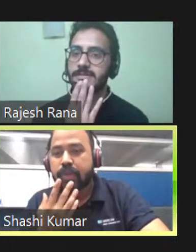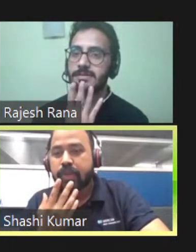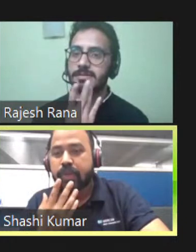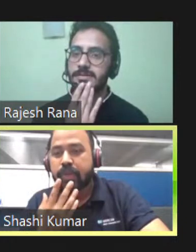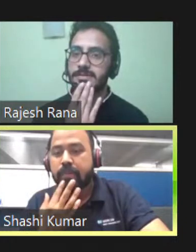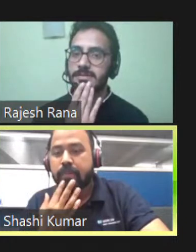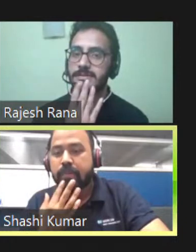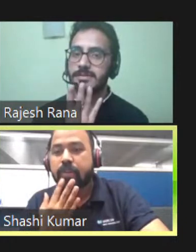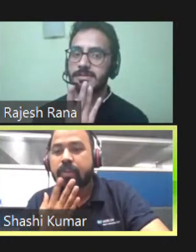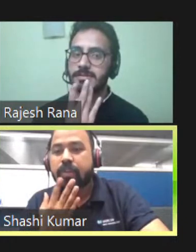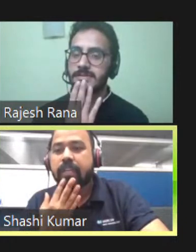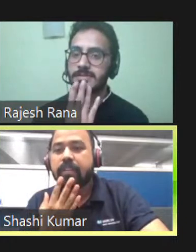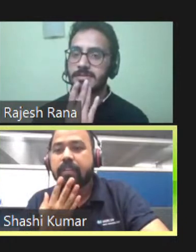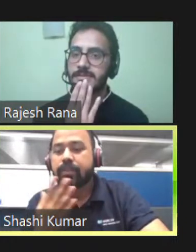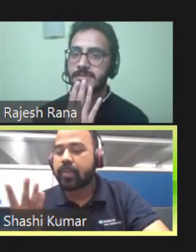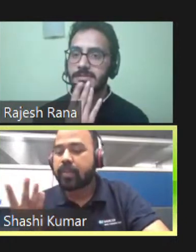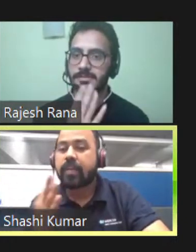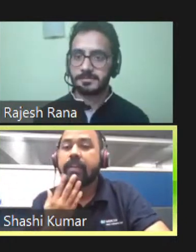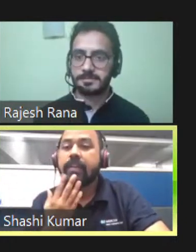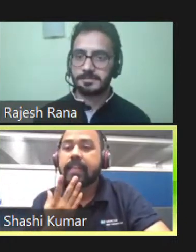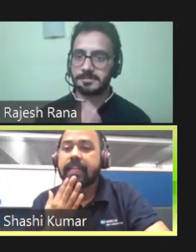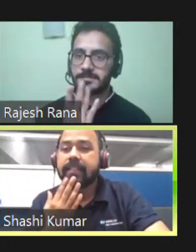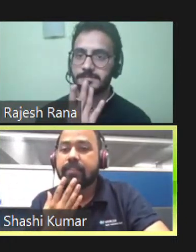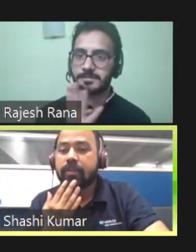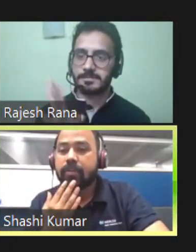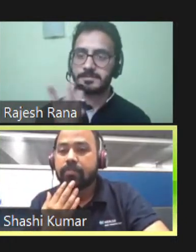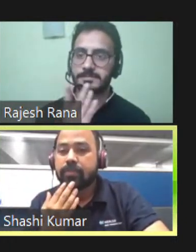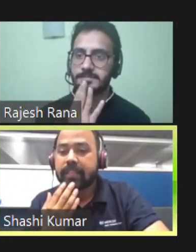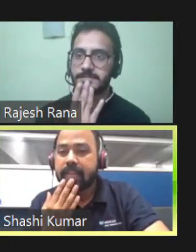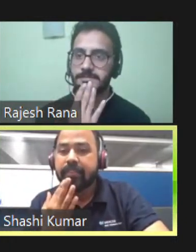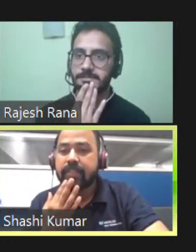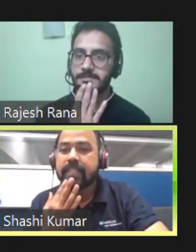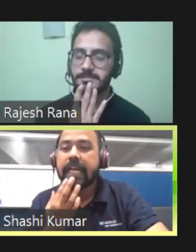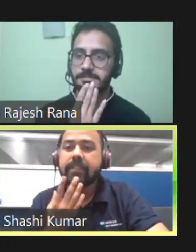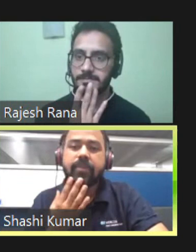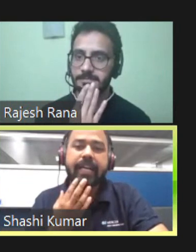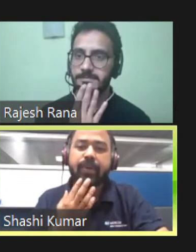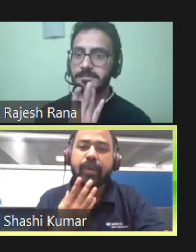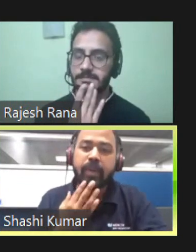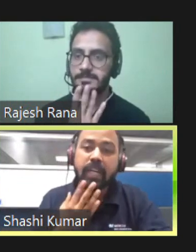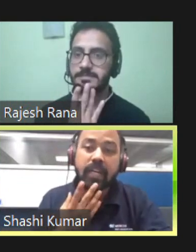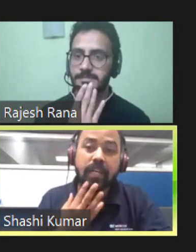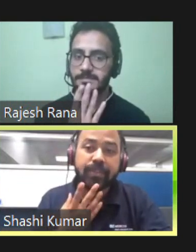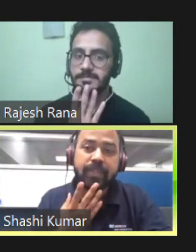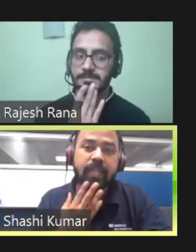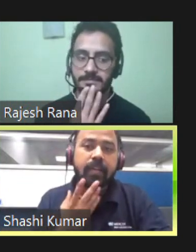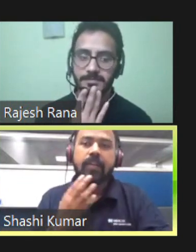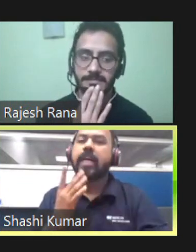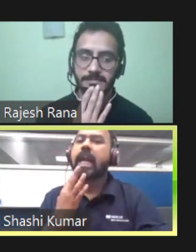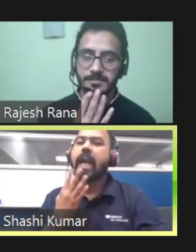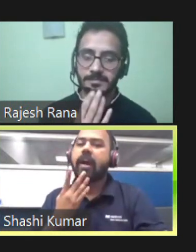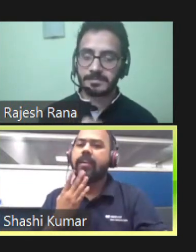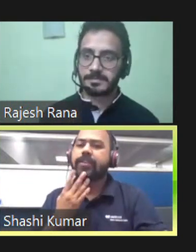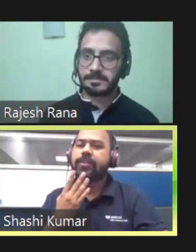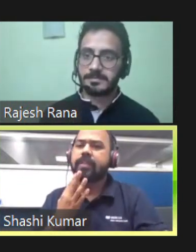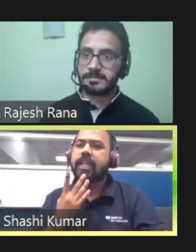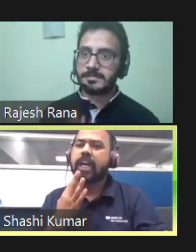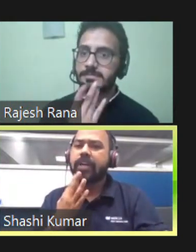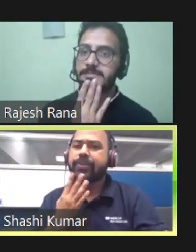about colors. So colors is for doing a sign for these are colors, right? You are talking about colors.